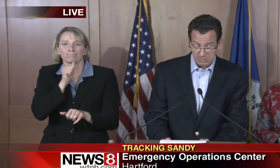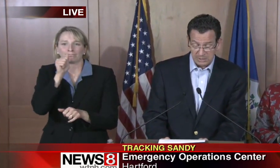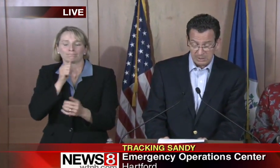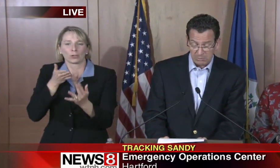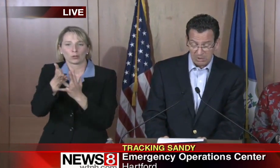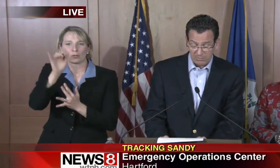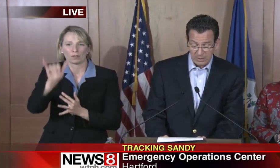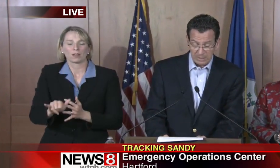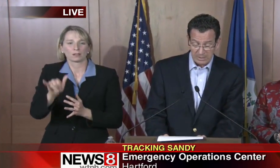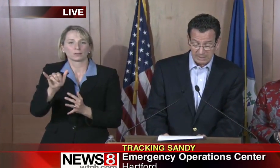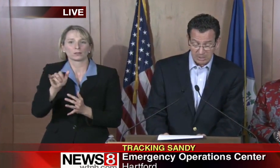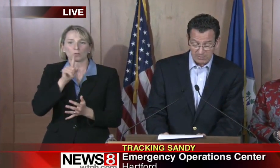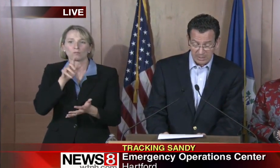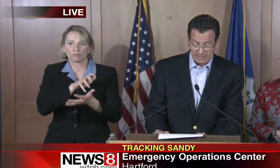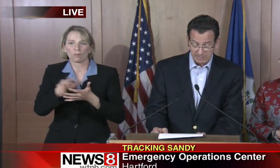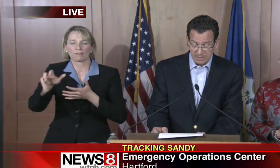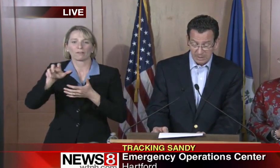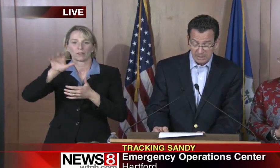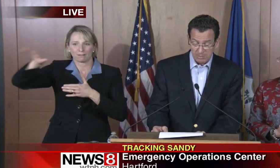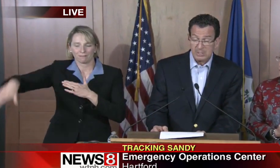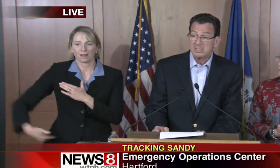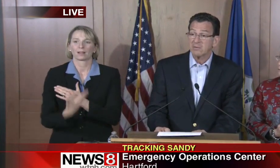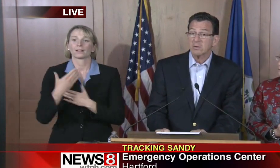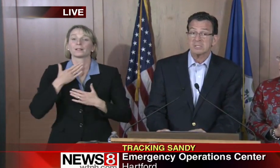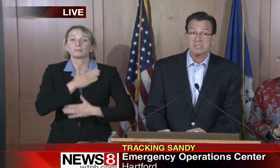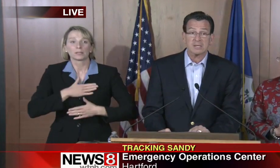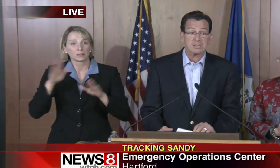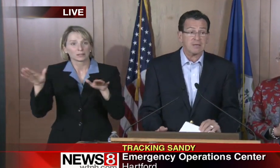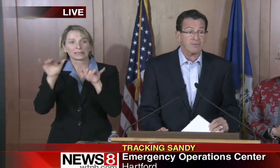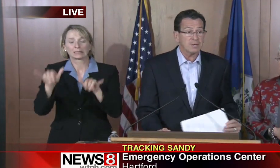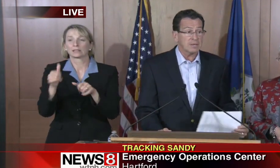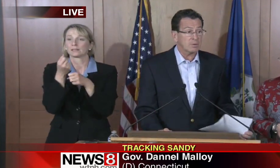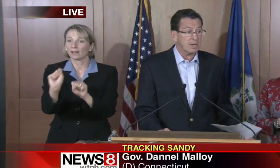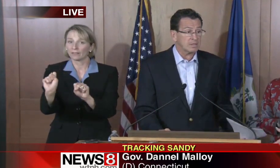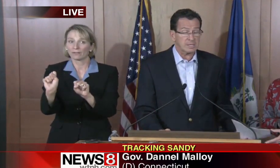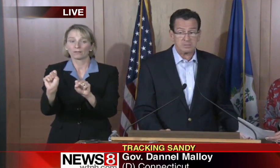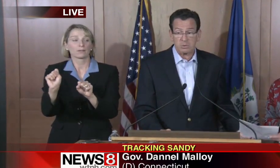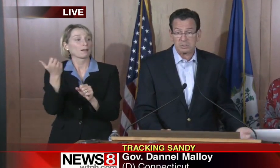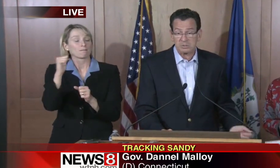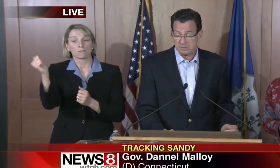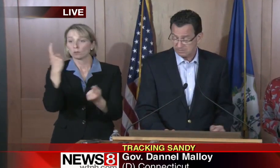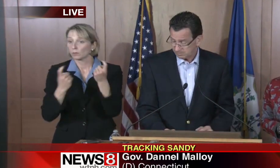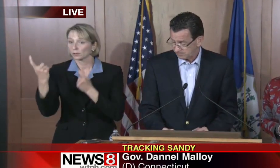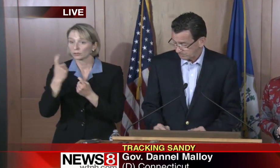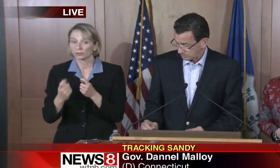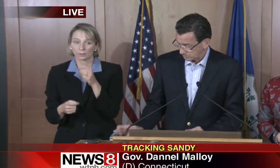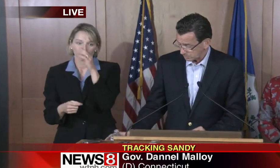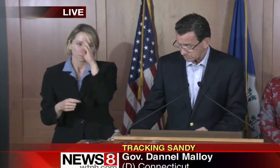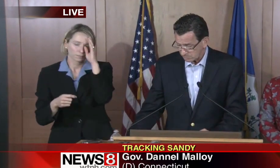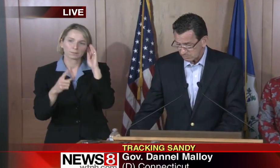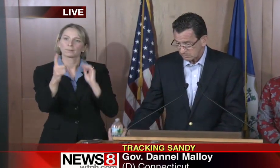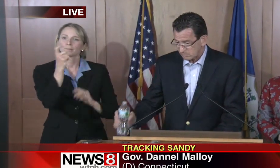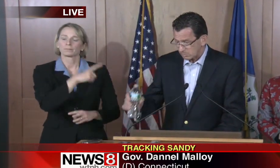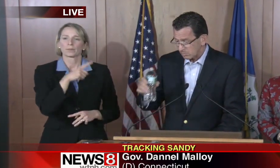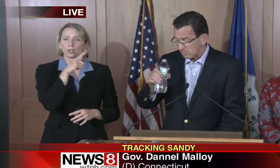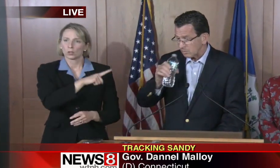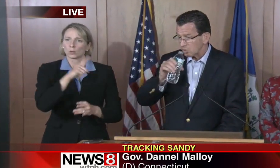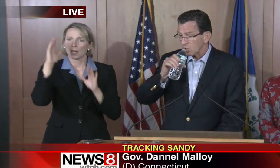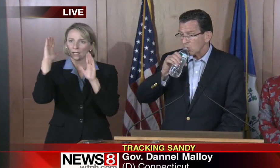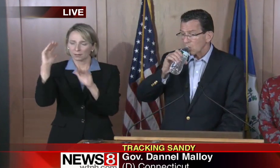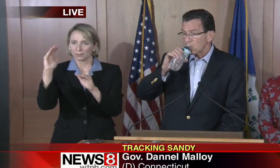this particularly rough and tough night. Please, everyone, stay safe. And with that, I'll take some questions. Is it your anticipation and